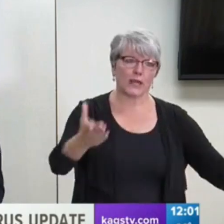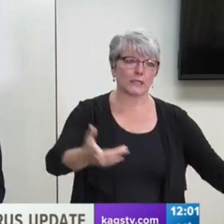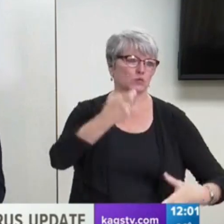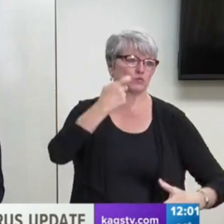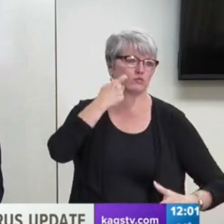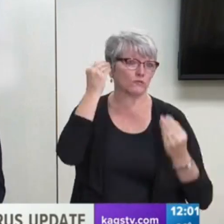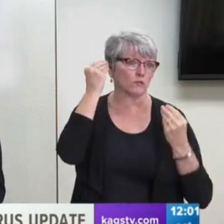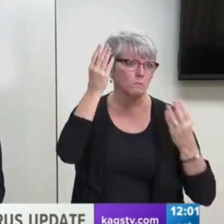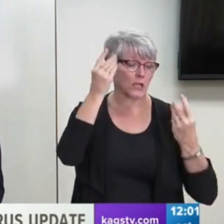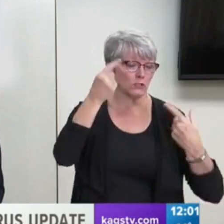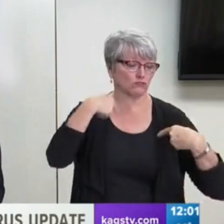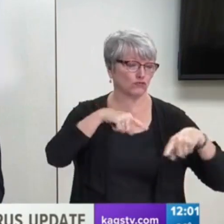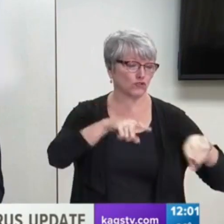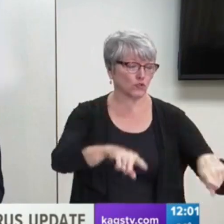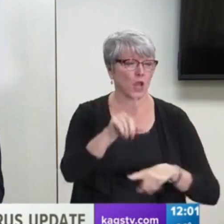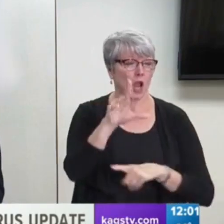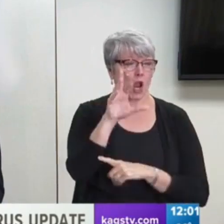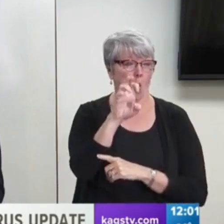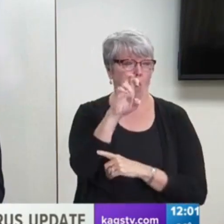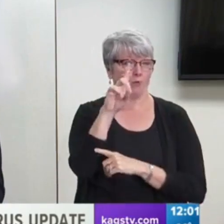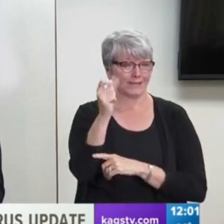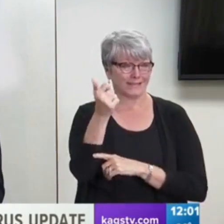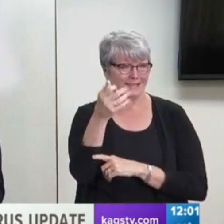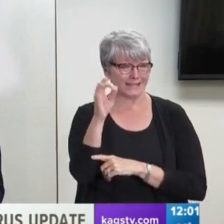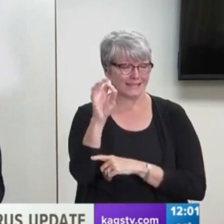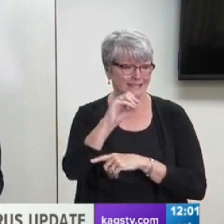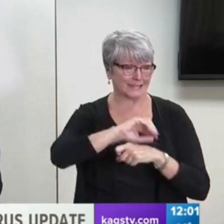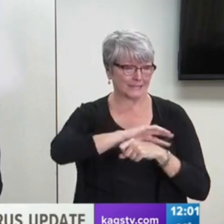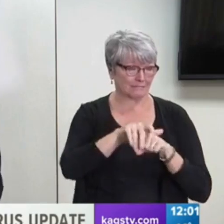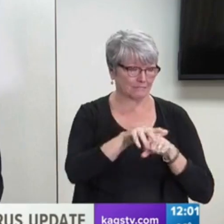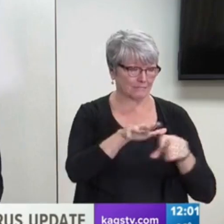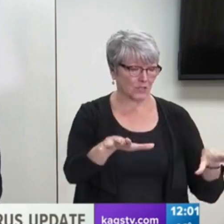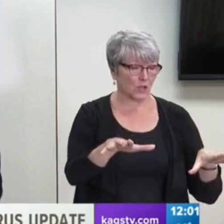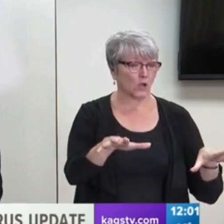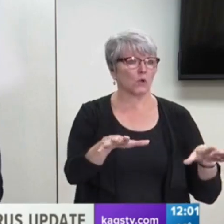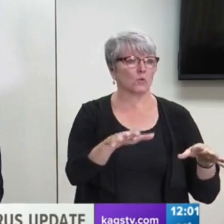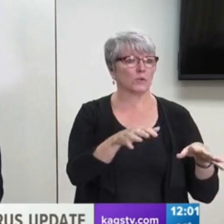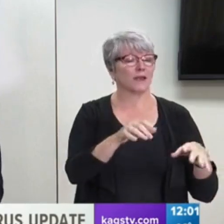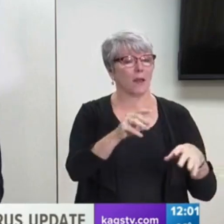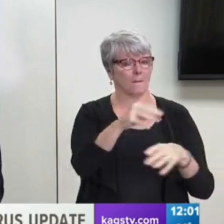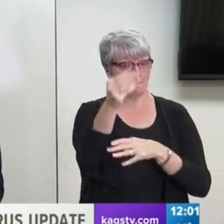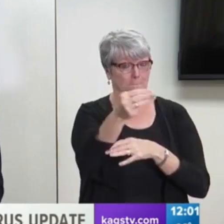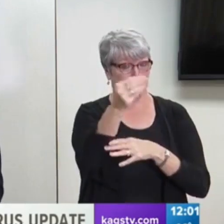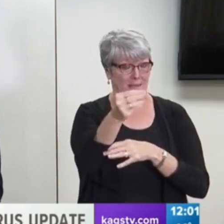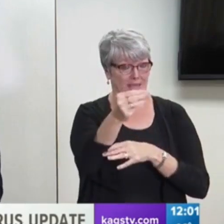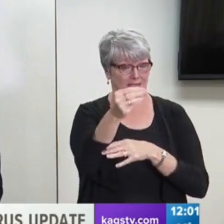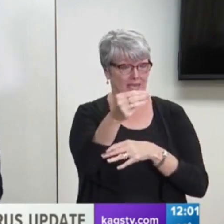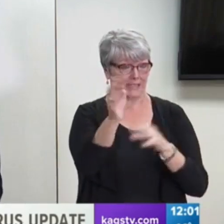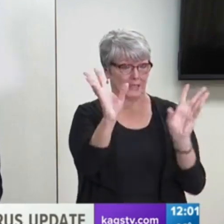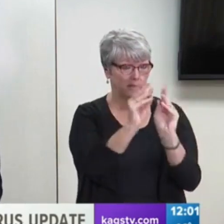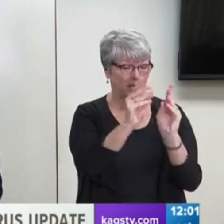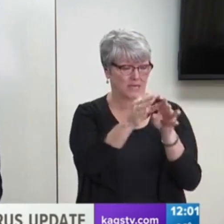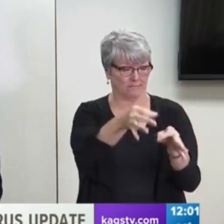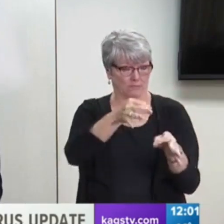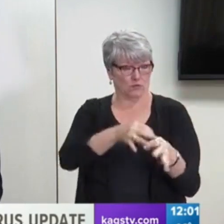information, during this COVID-19 pandemic, we elected to move Monday's press conference up to today.